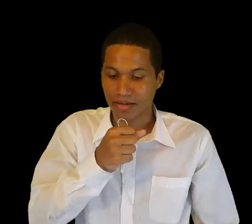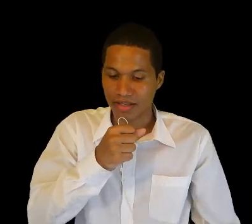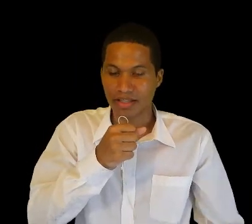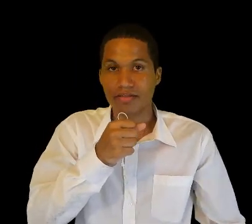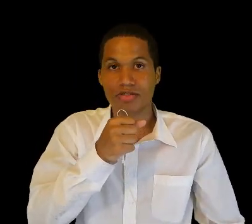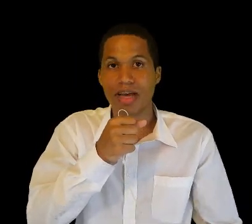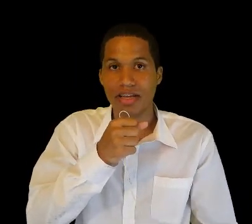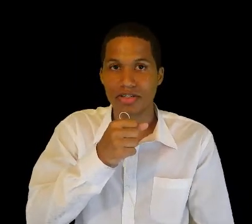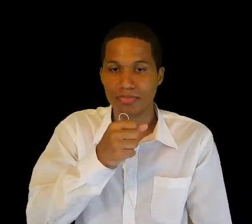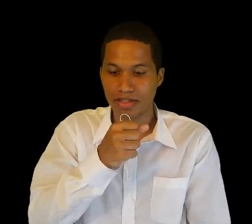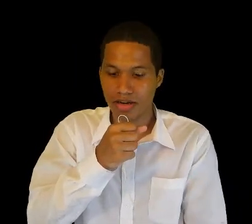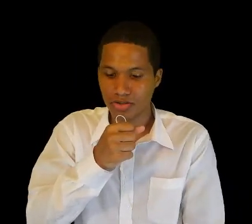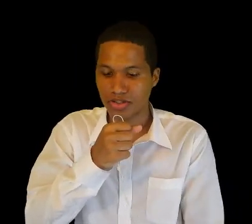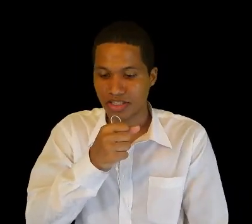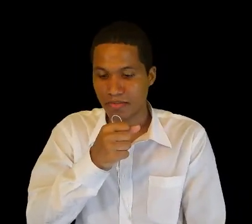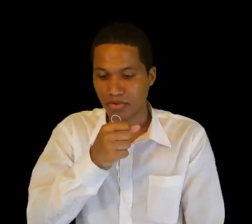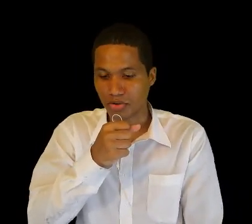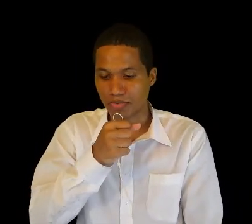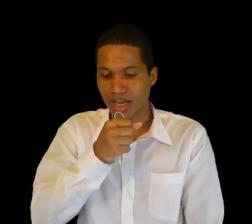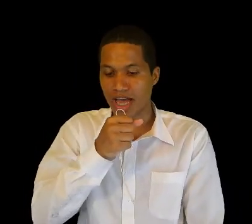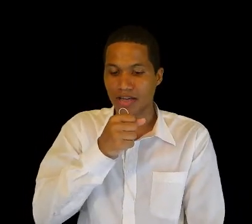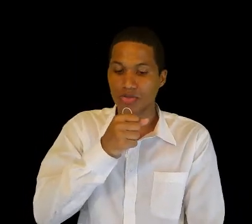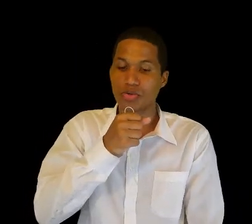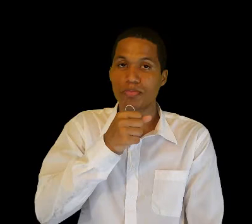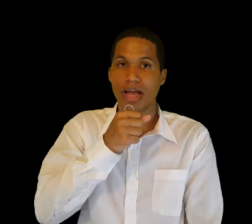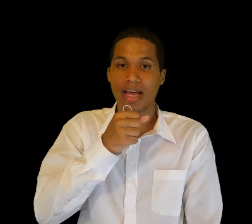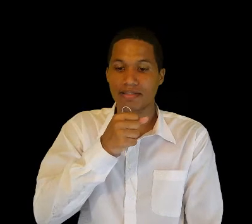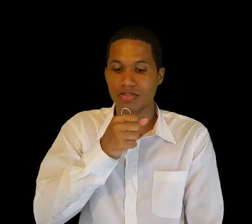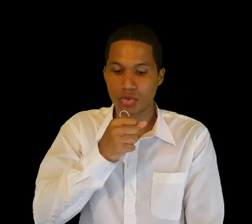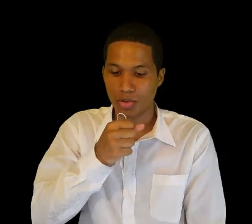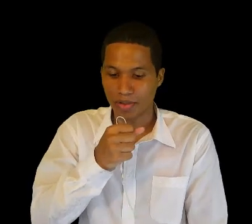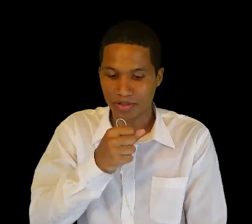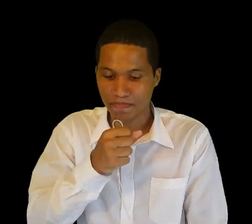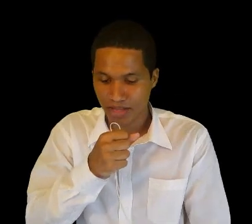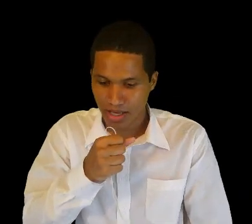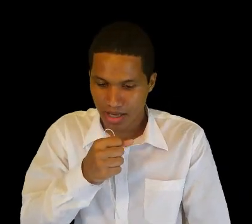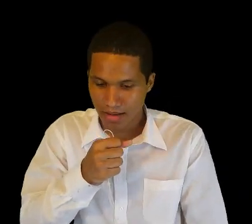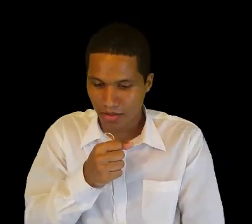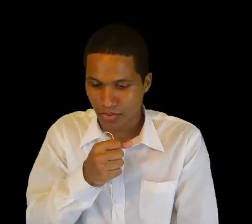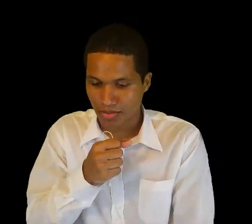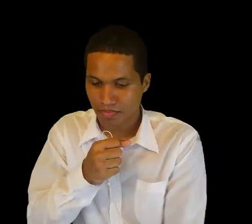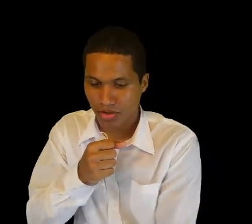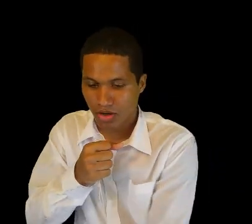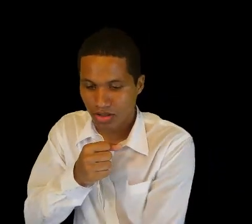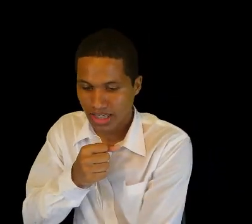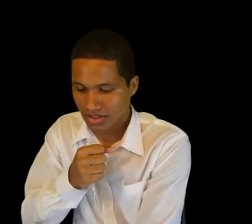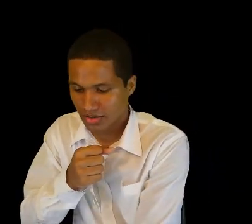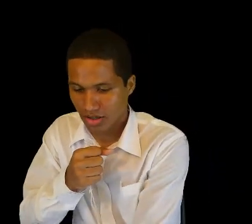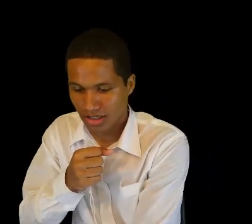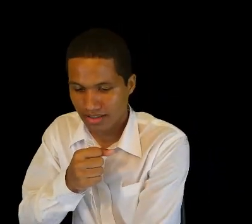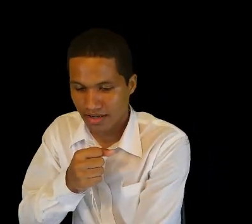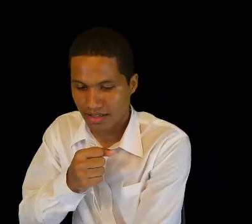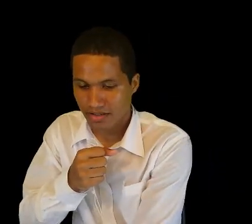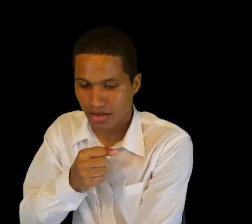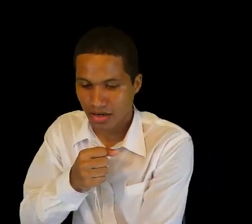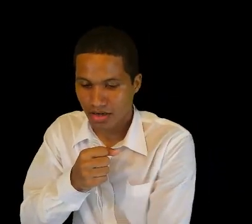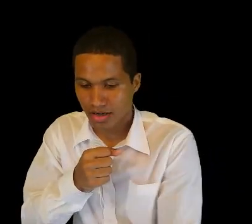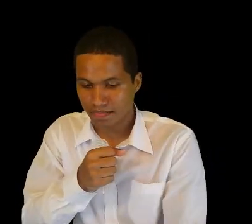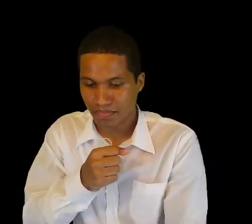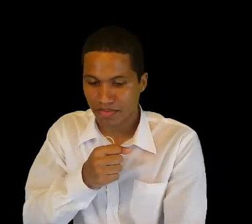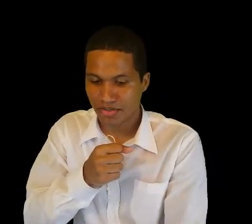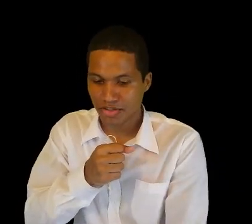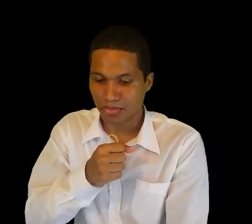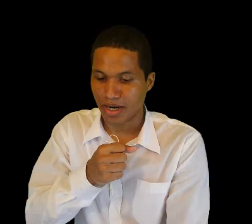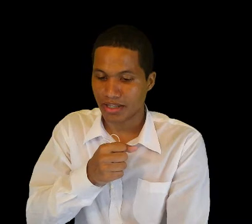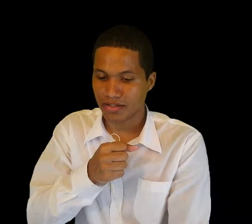Arachnids, spiders, belong to the same group as scorpions. But all insects